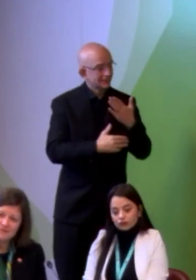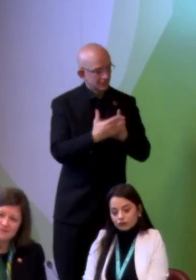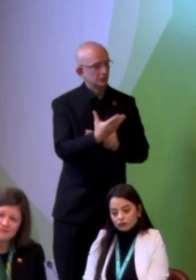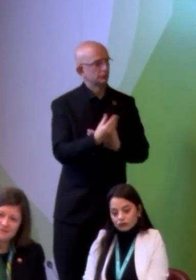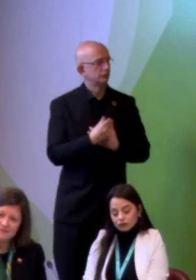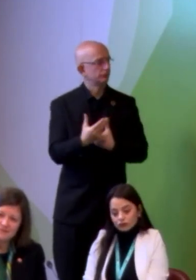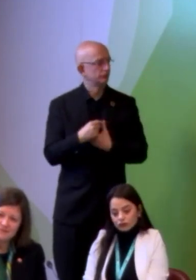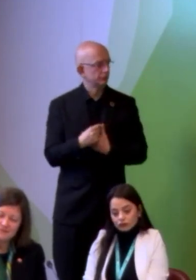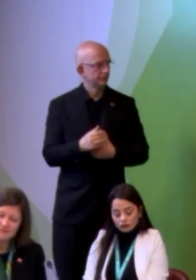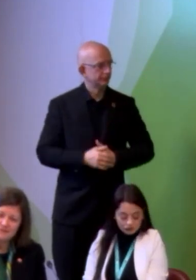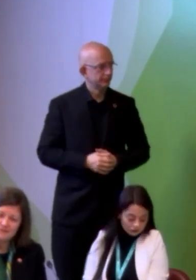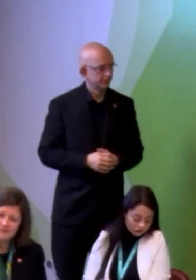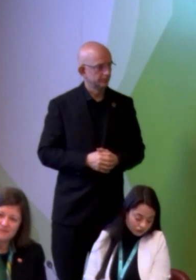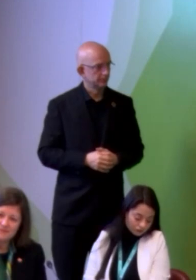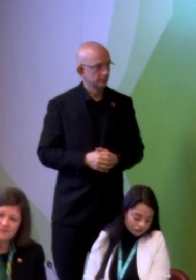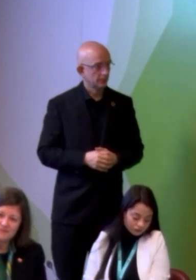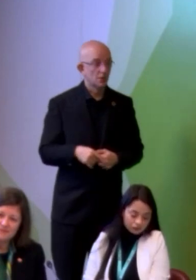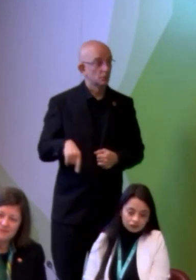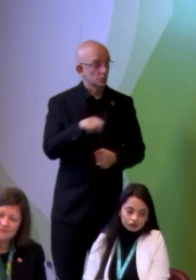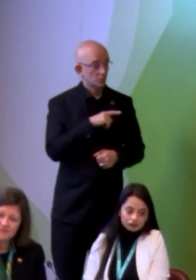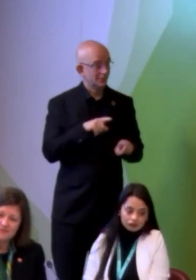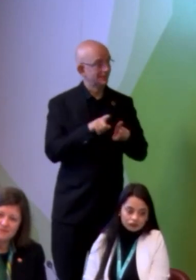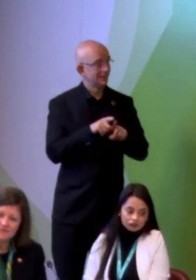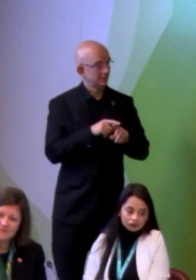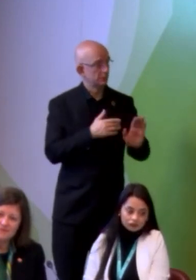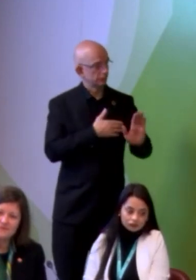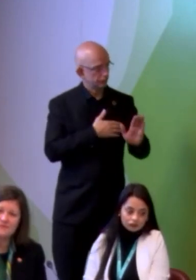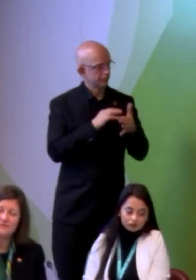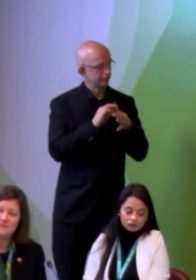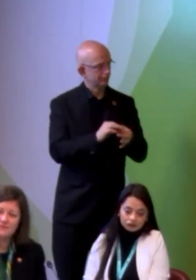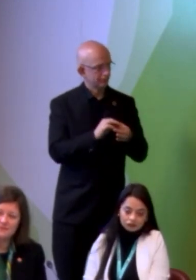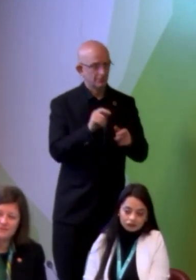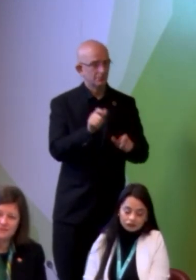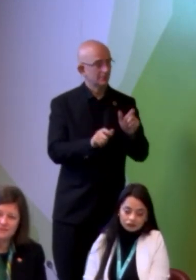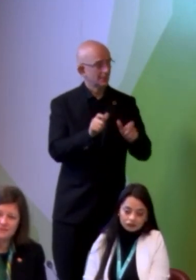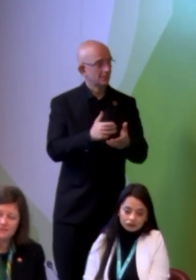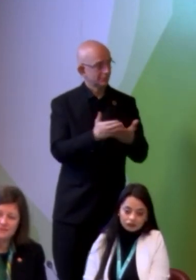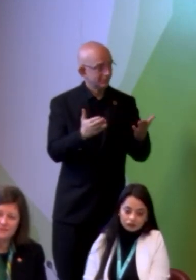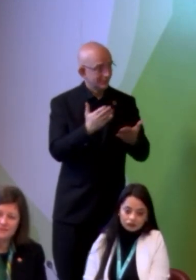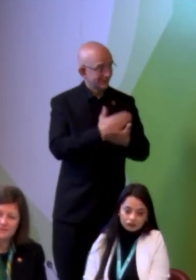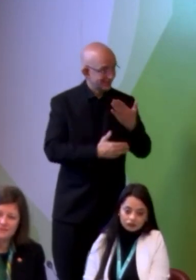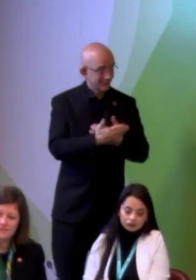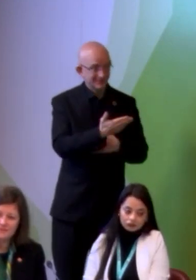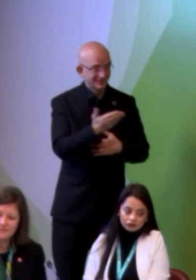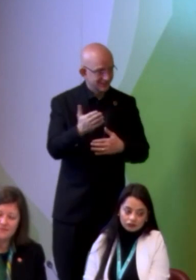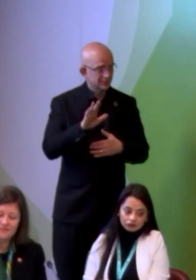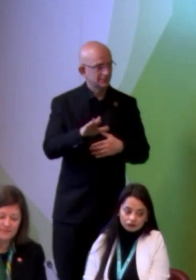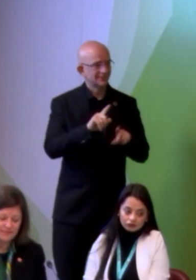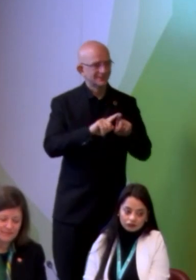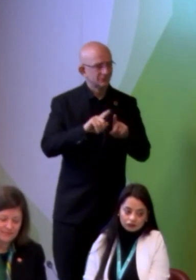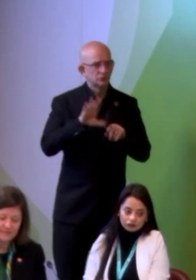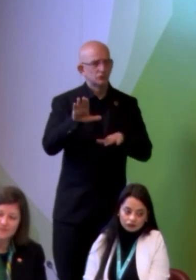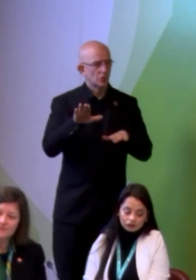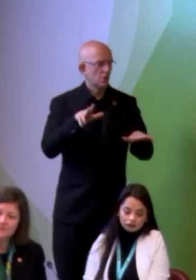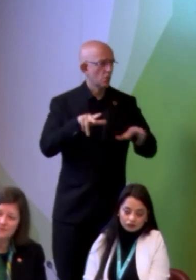We are also committed to engaging with persons with disabilities and their organizations as partners and